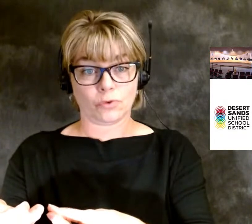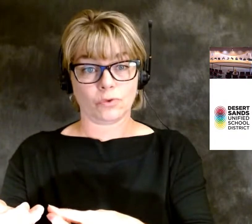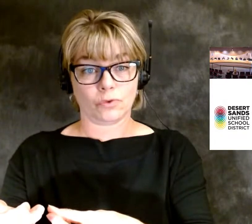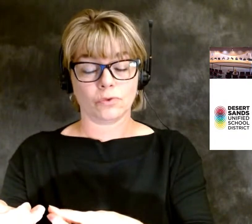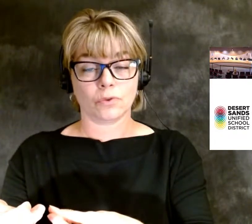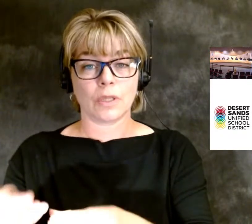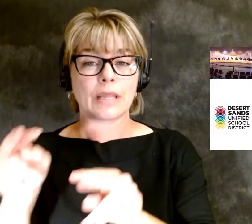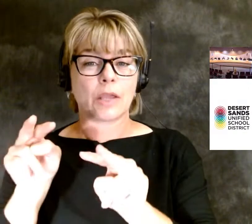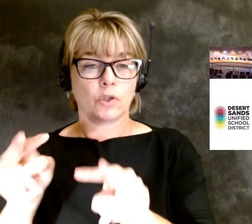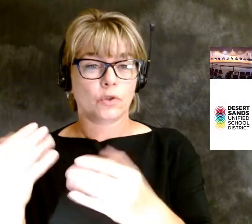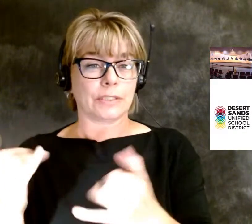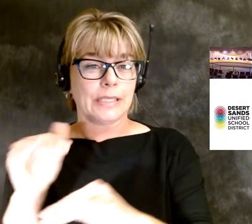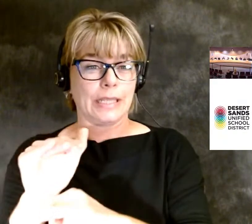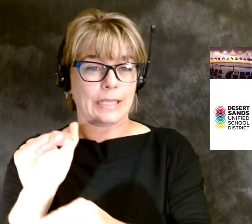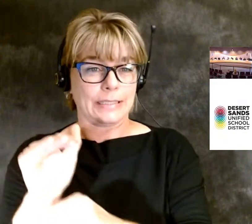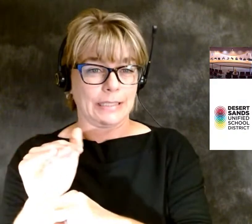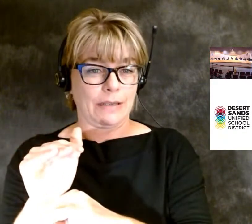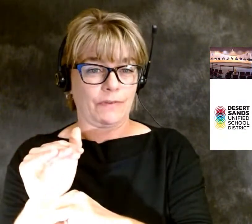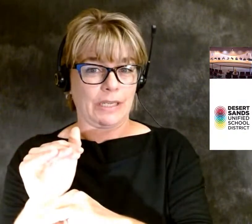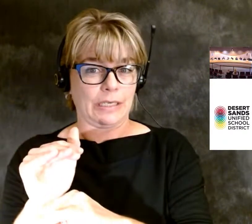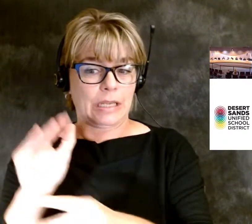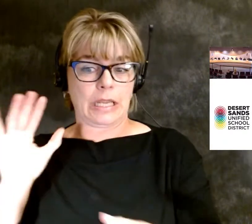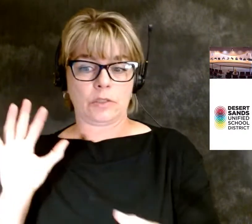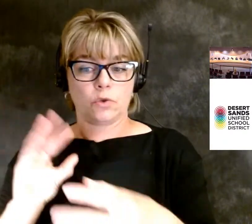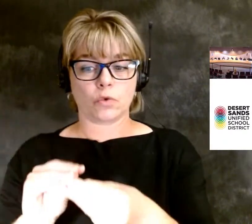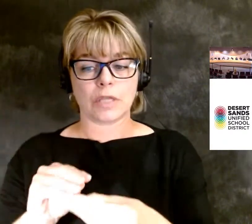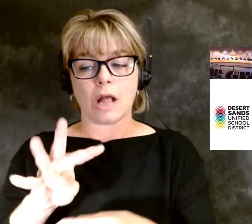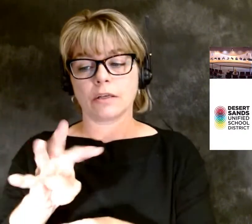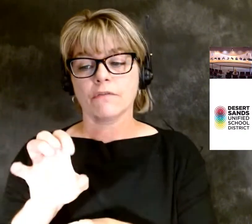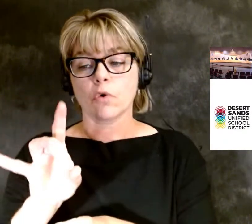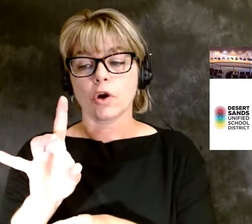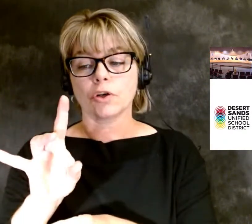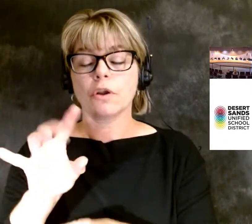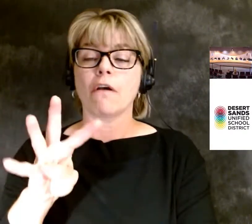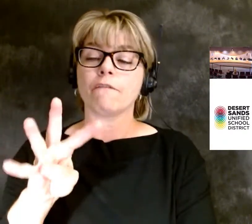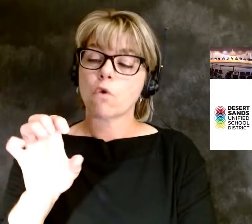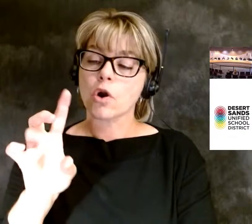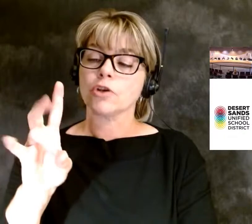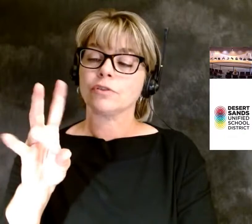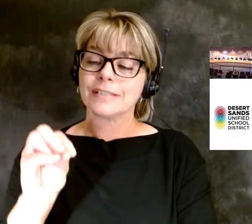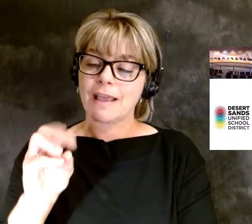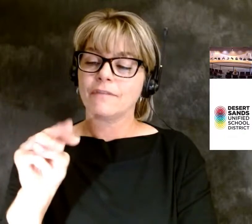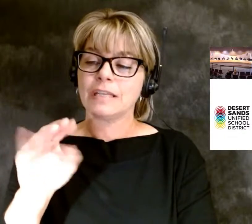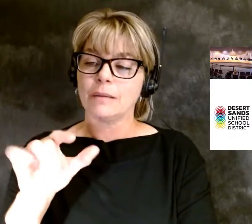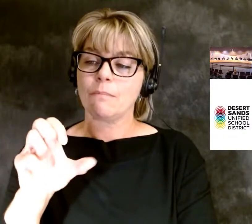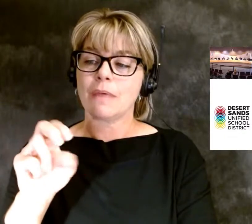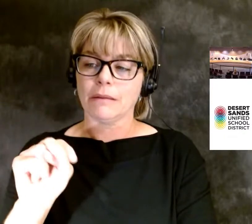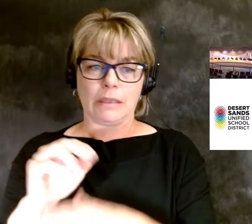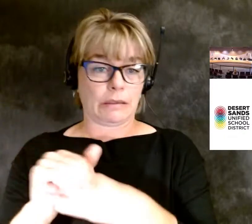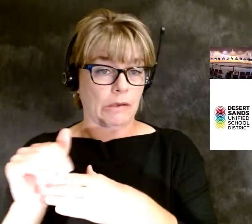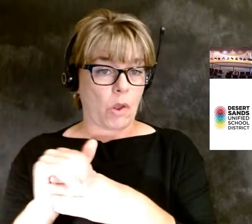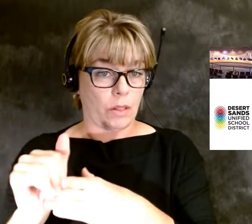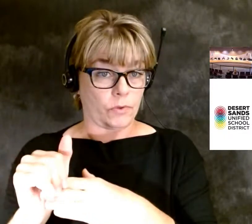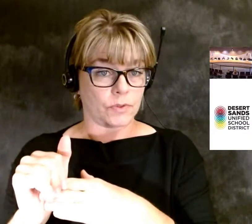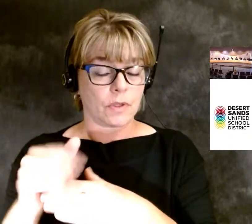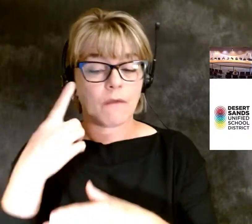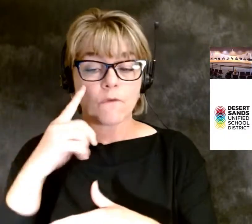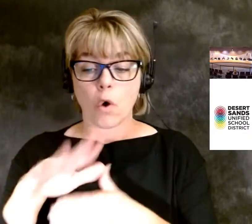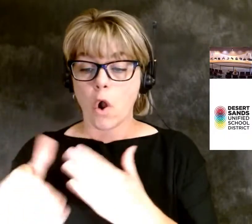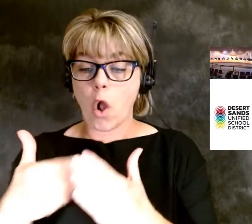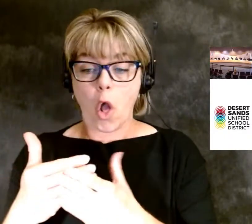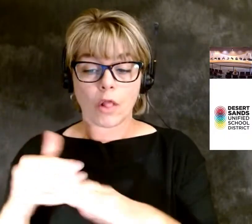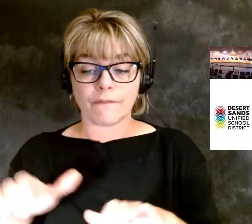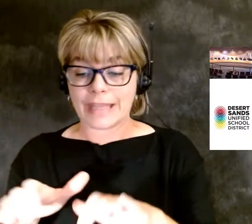this evening in totality is $470 million. And of all the actions and goals